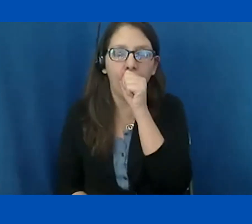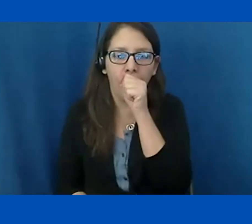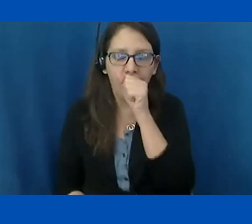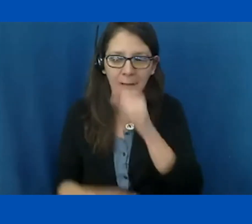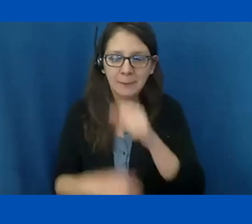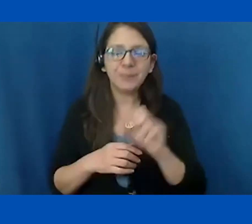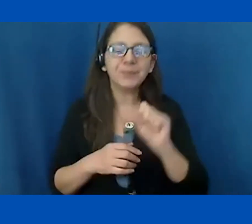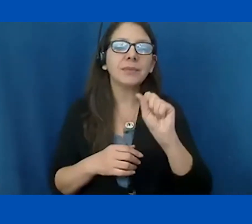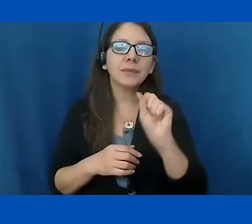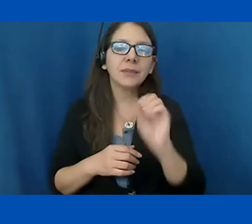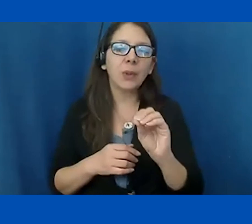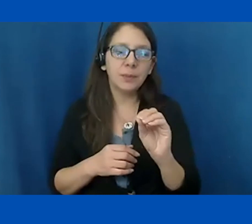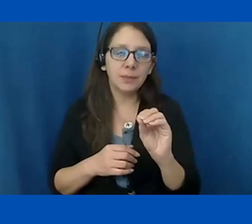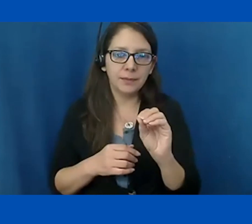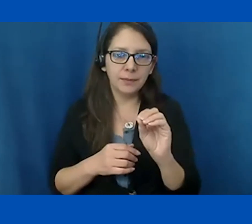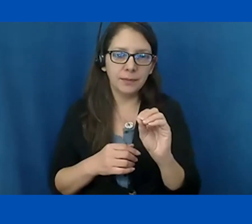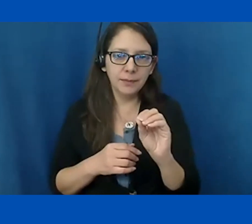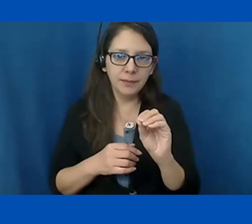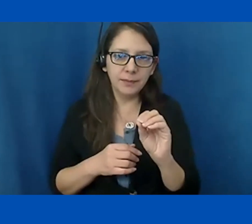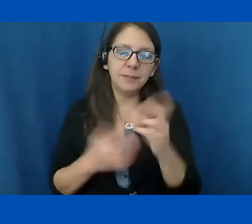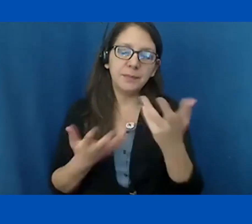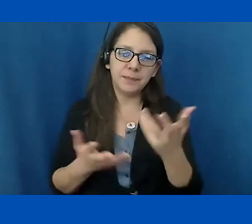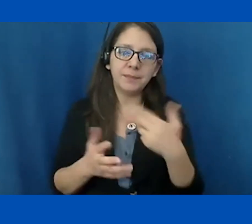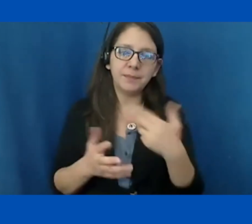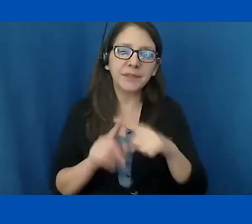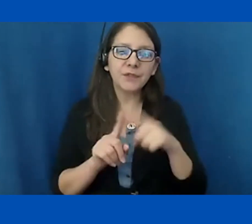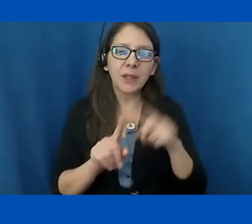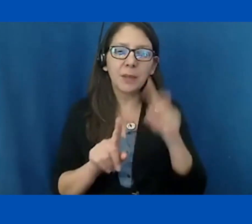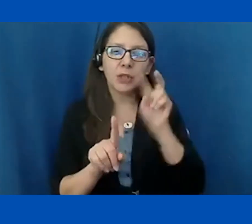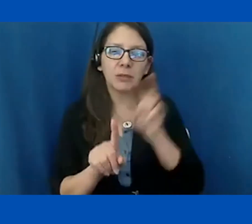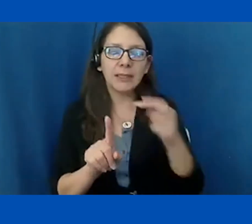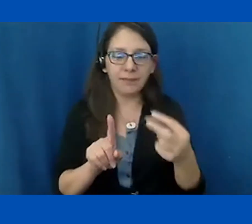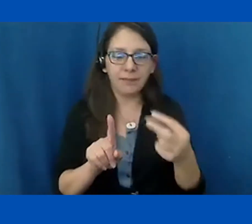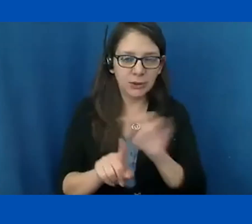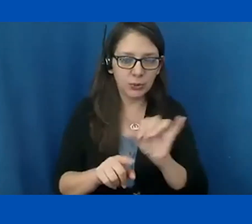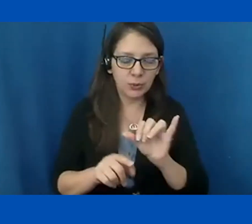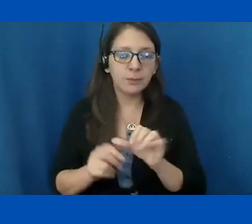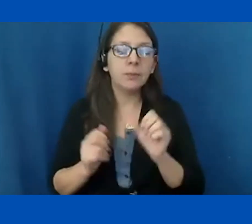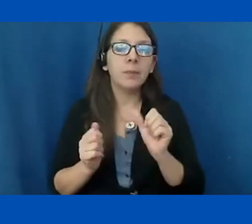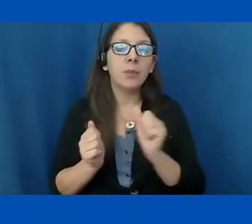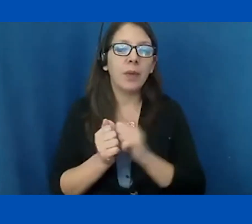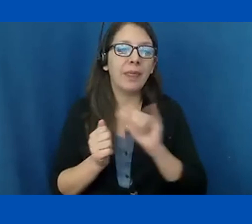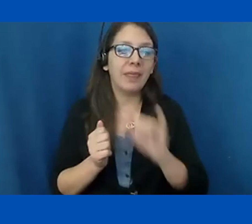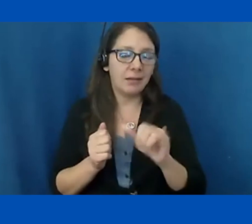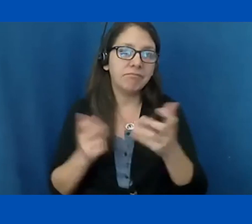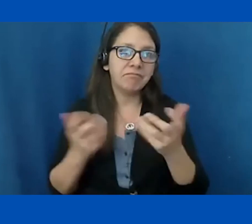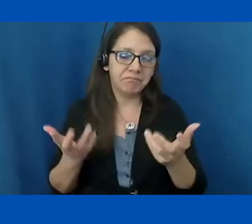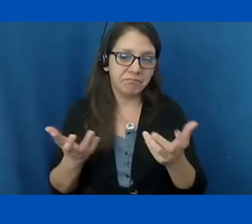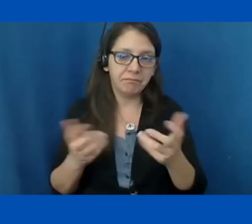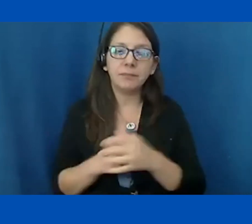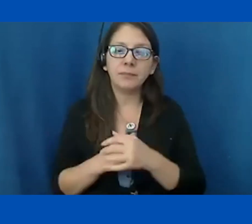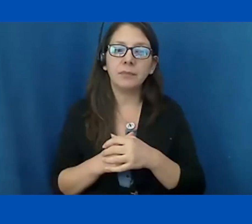So there's that way to look at it in terms of those couple different options as well.